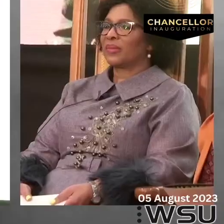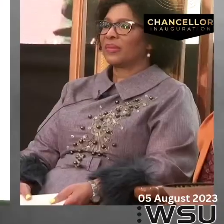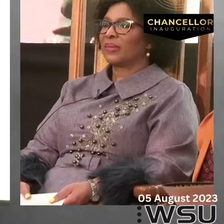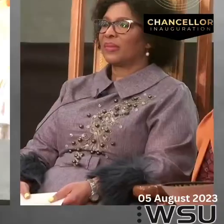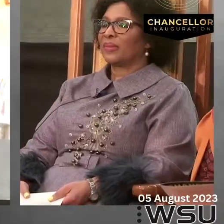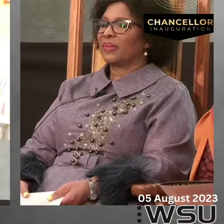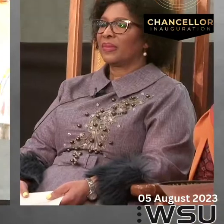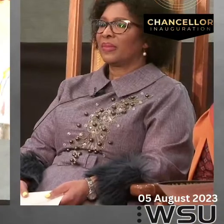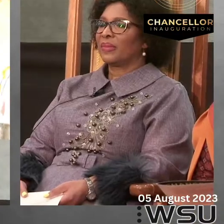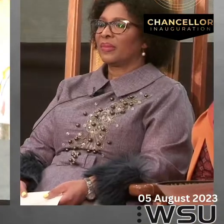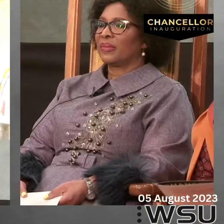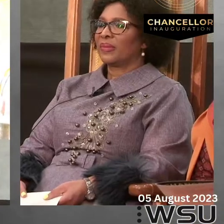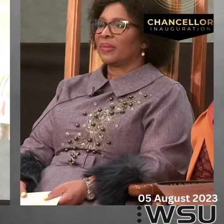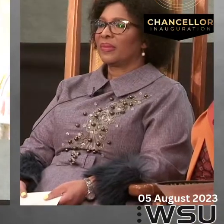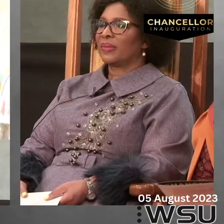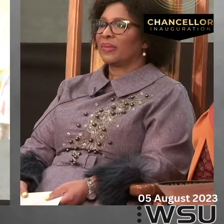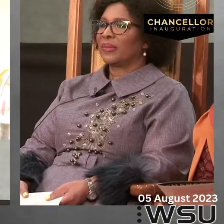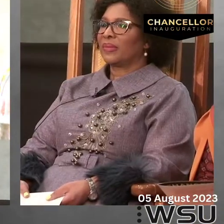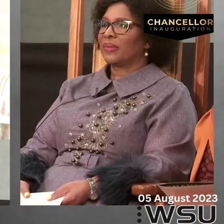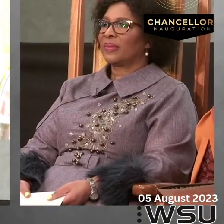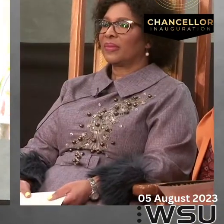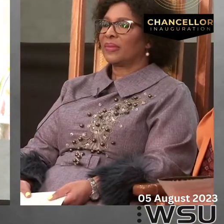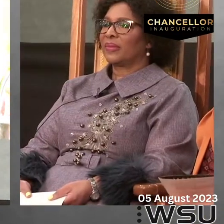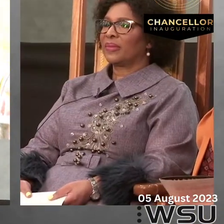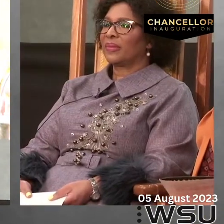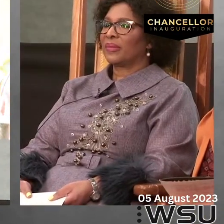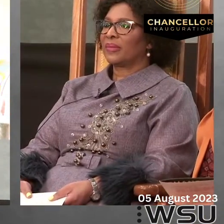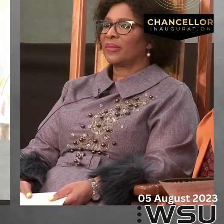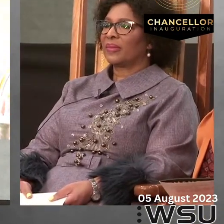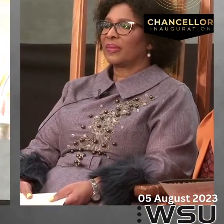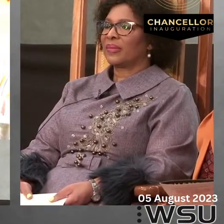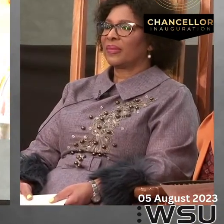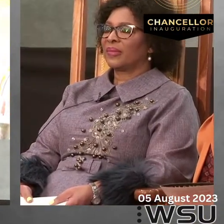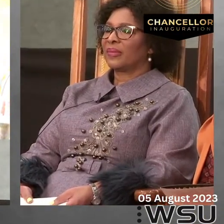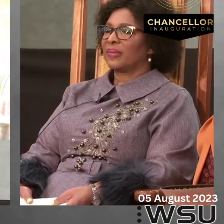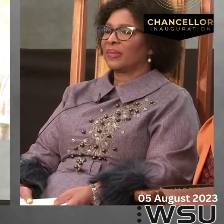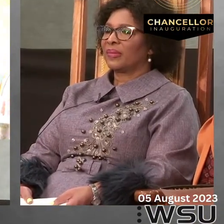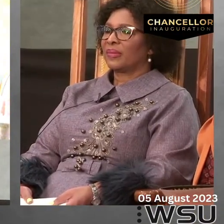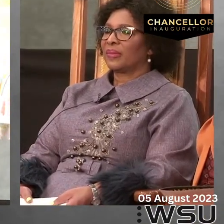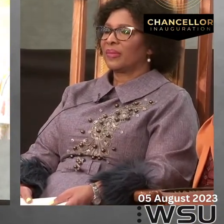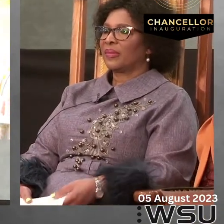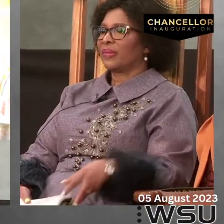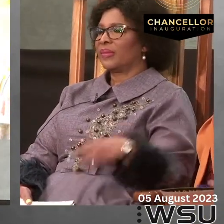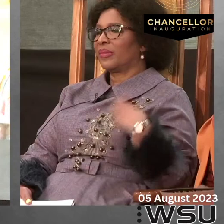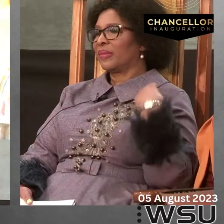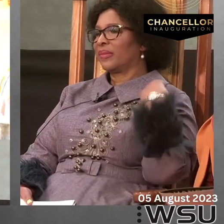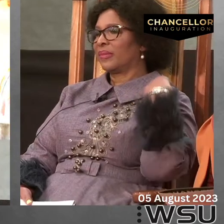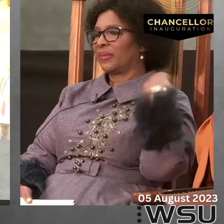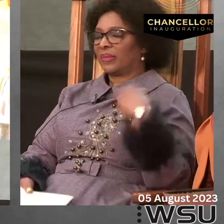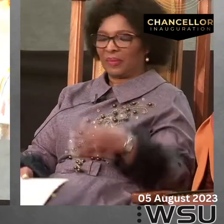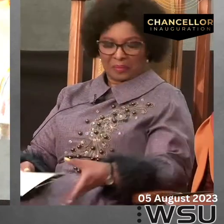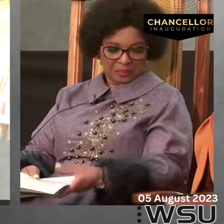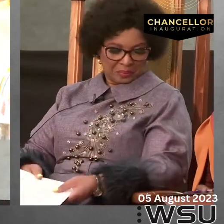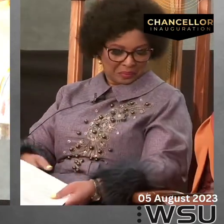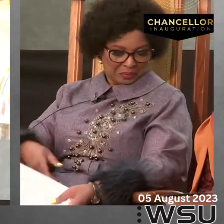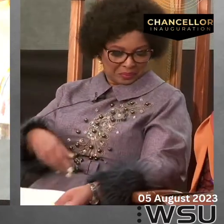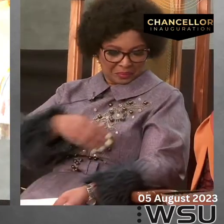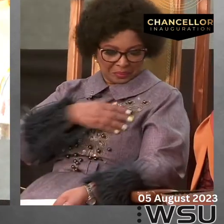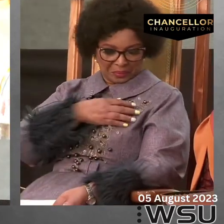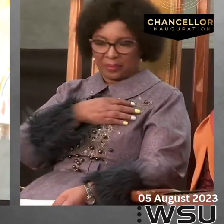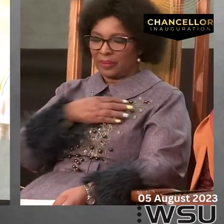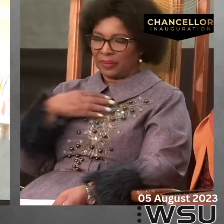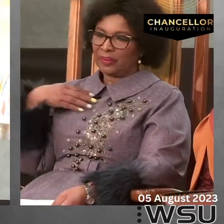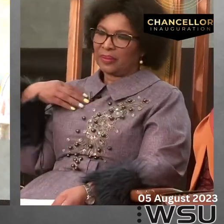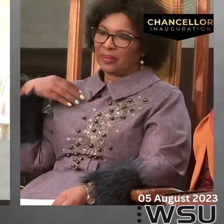reflection. But this morning we have a real trailblazer. The accounting profession is not an easy profession